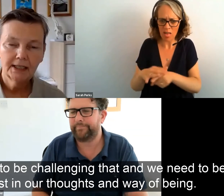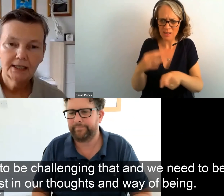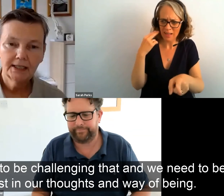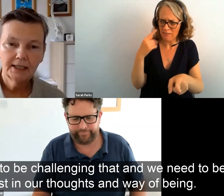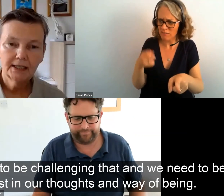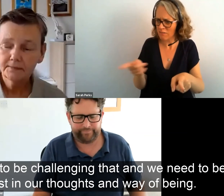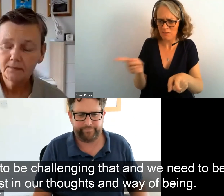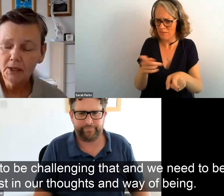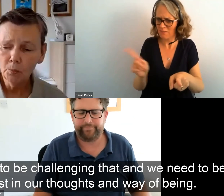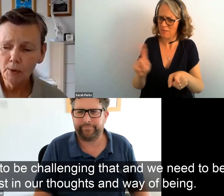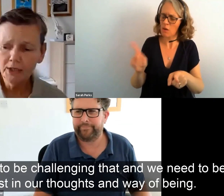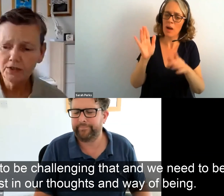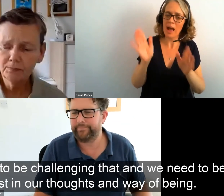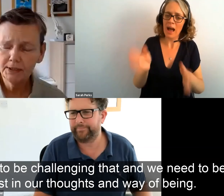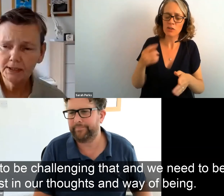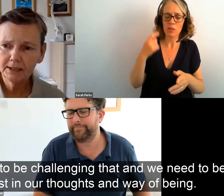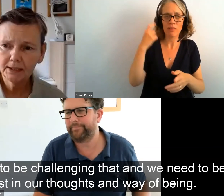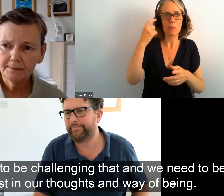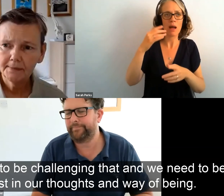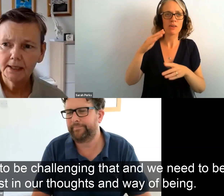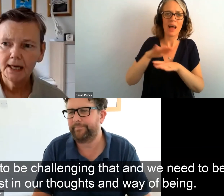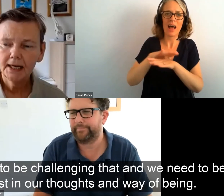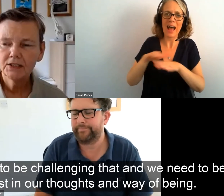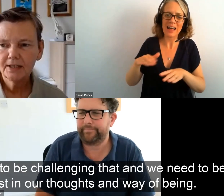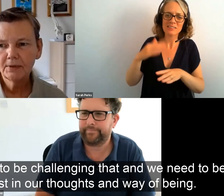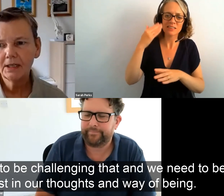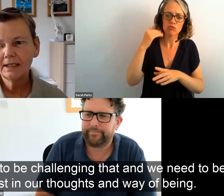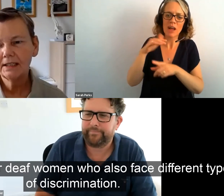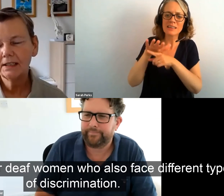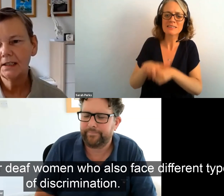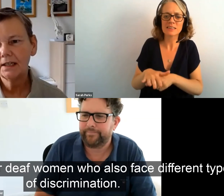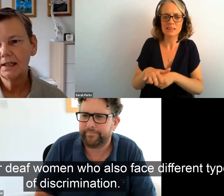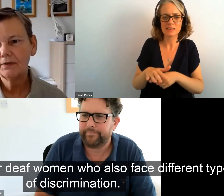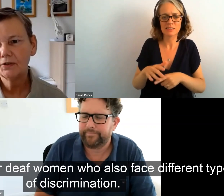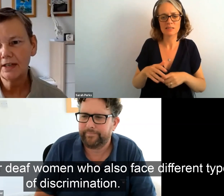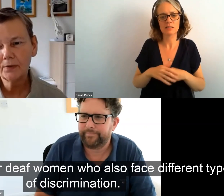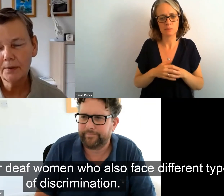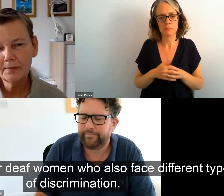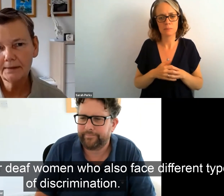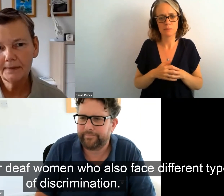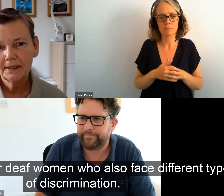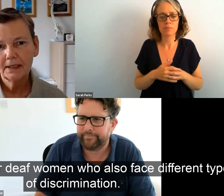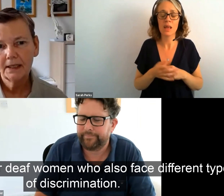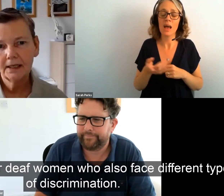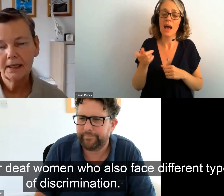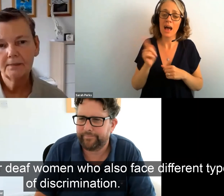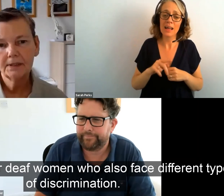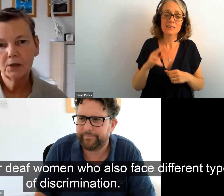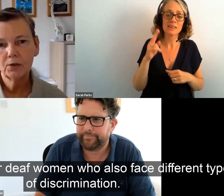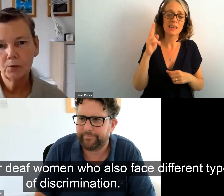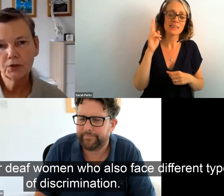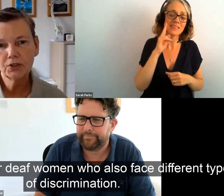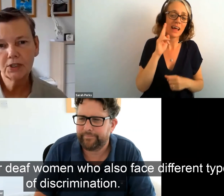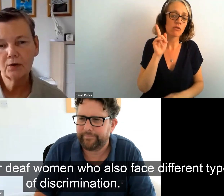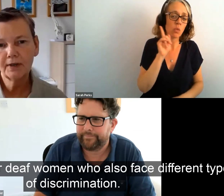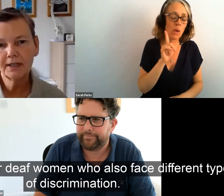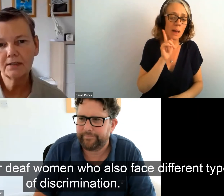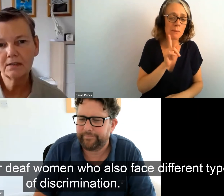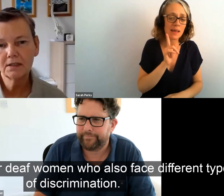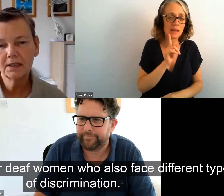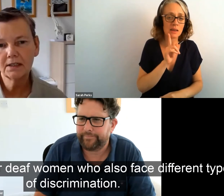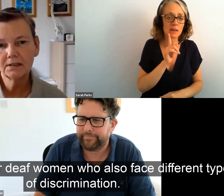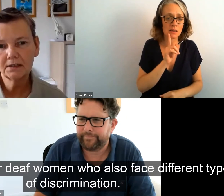in our thoughts and ways of being. And similarly for deaf women, you know, who